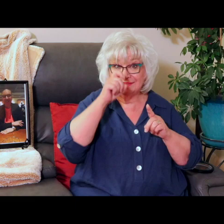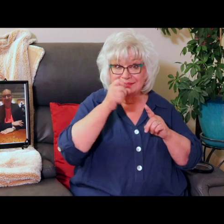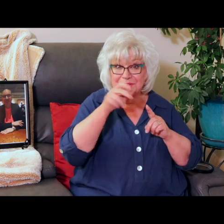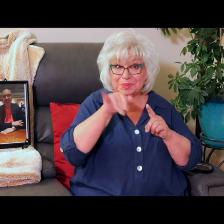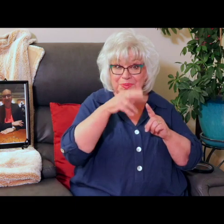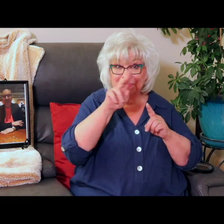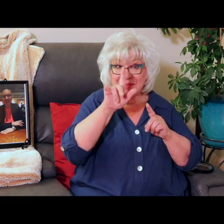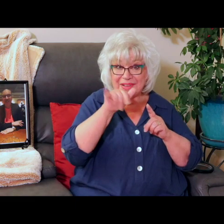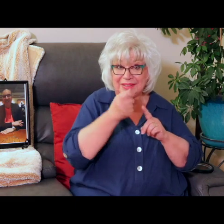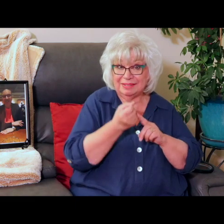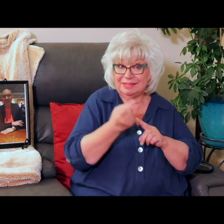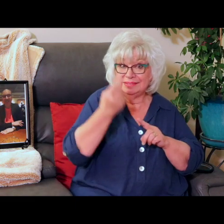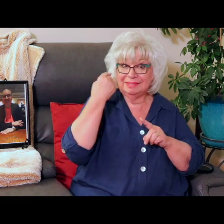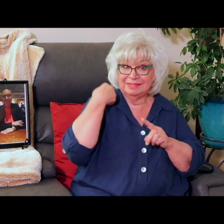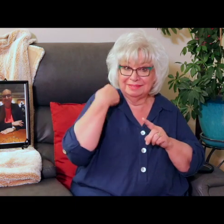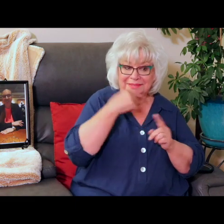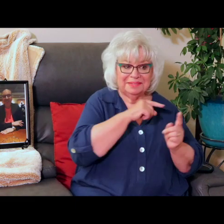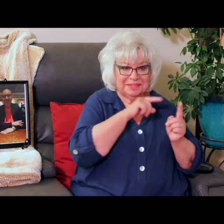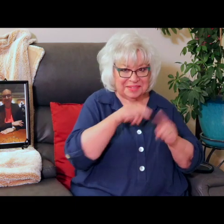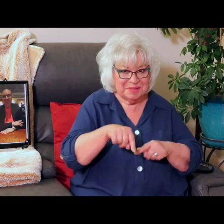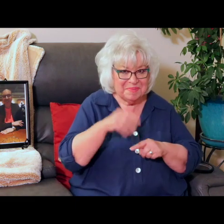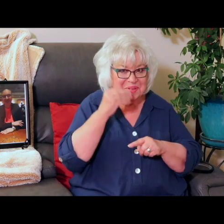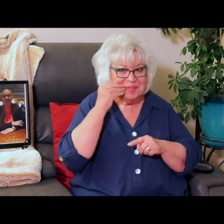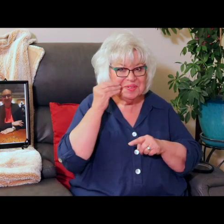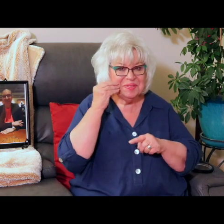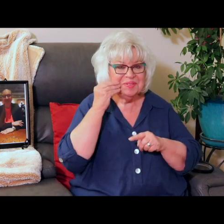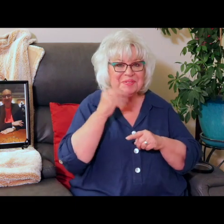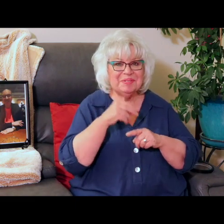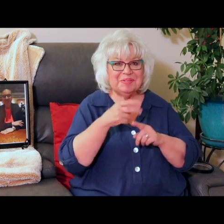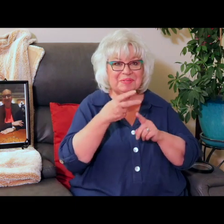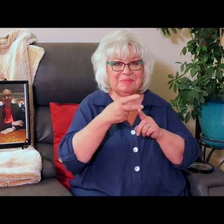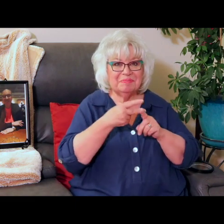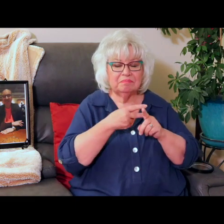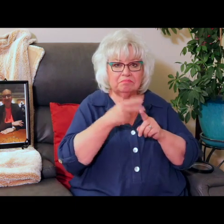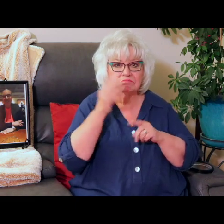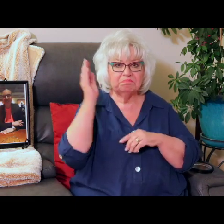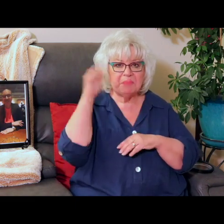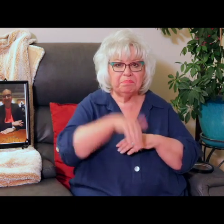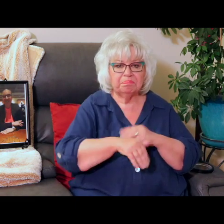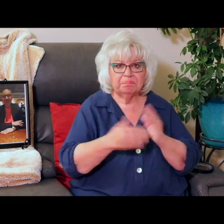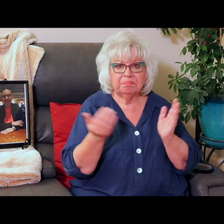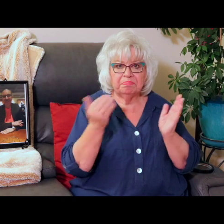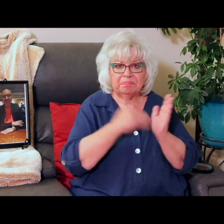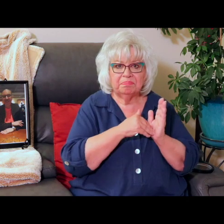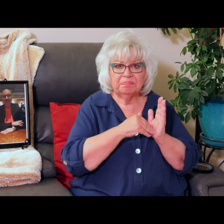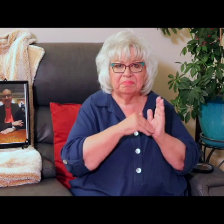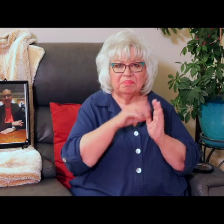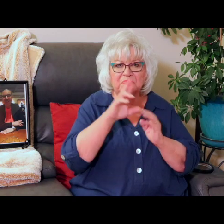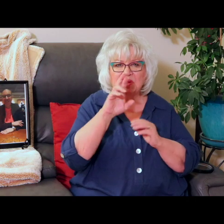And then in July last year, he was able to come home. And then after 2 months,